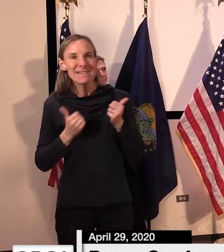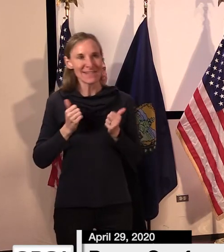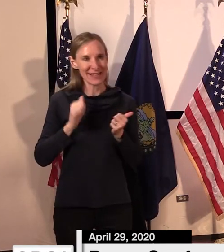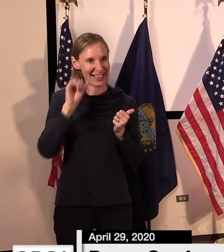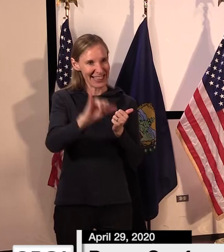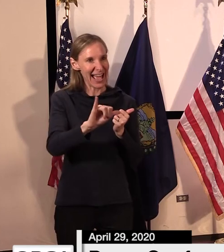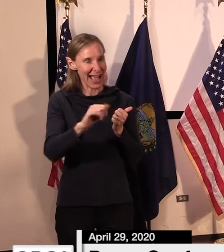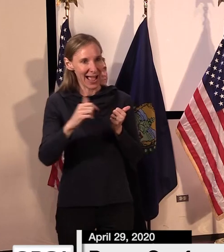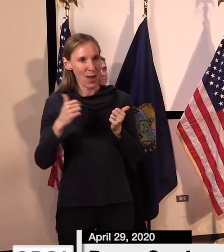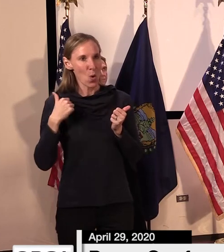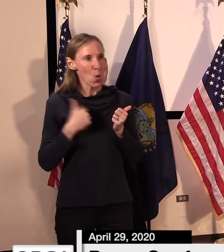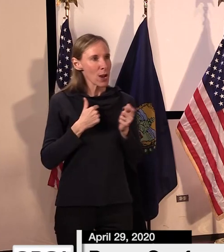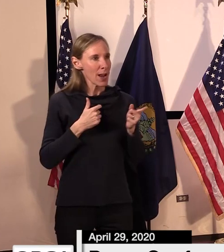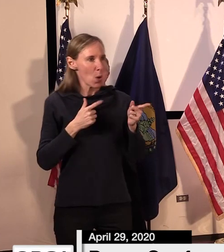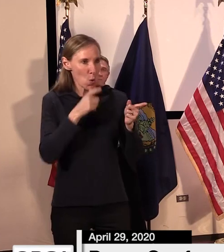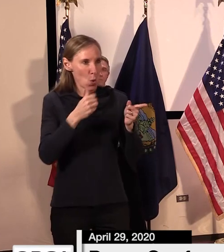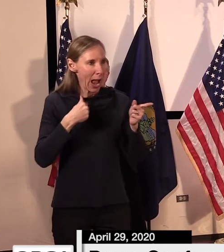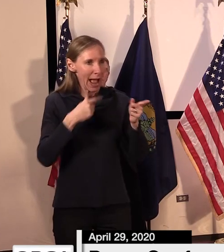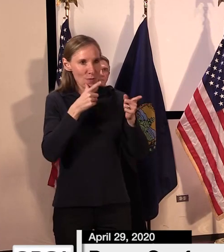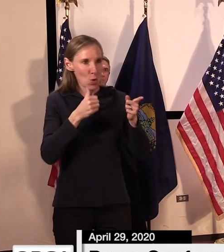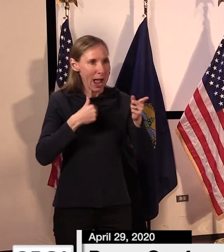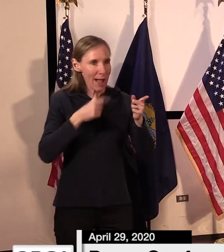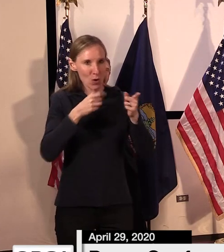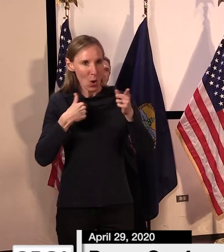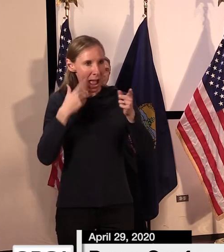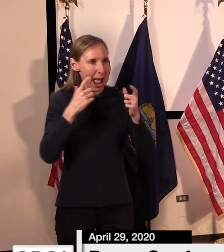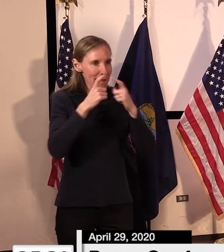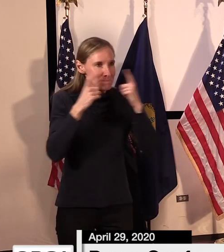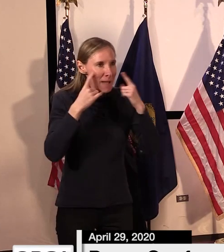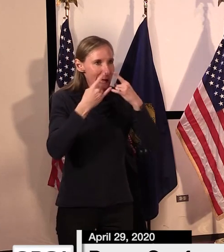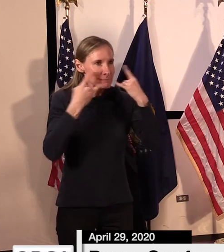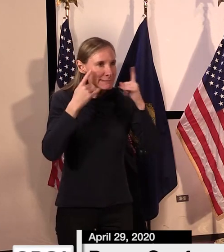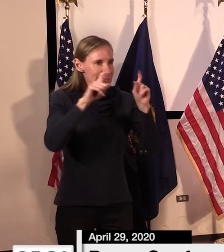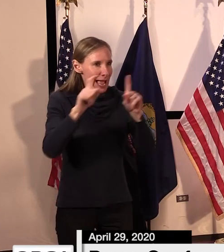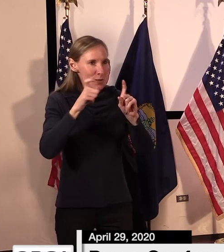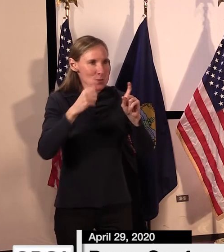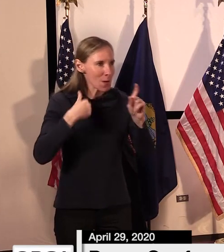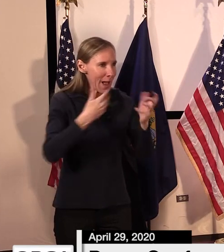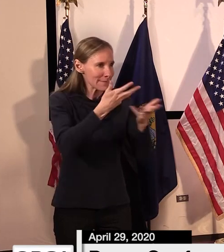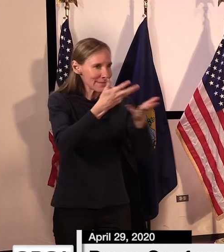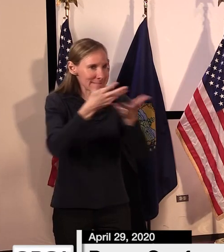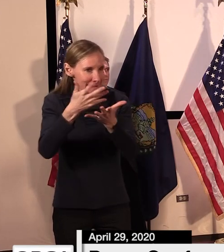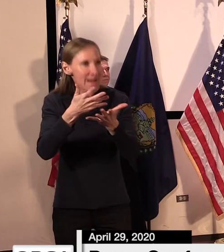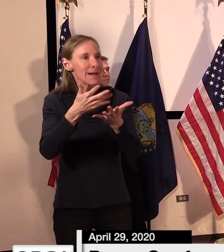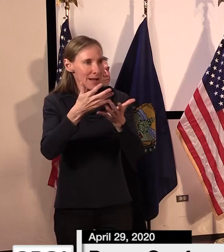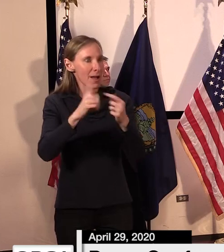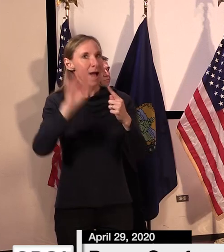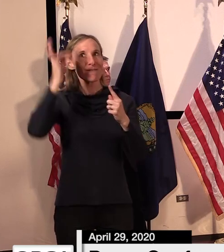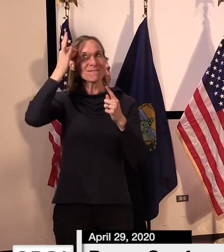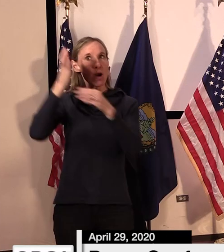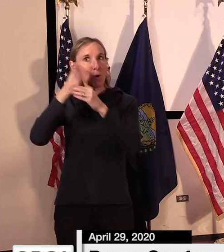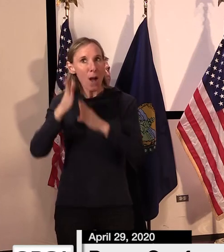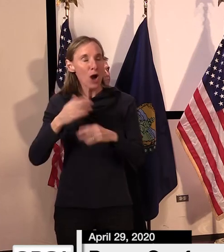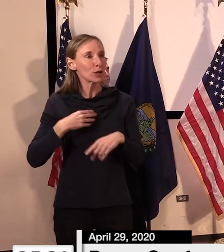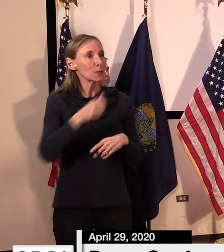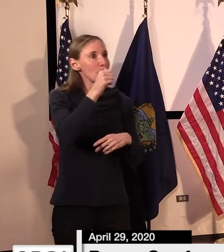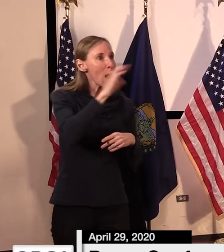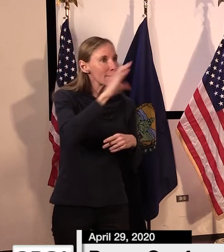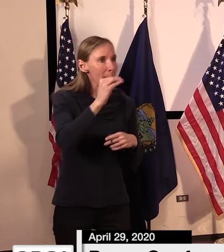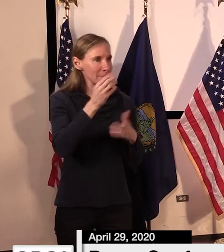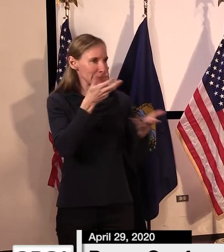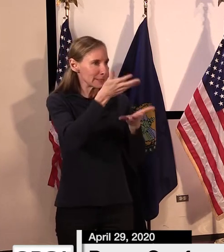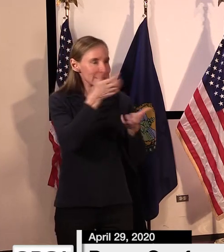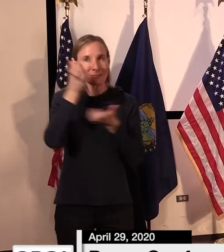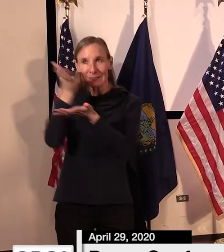working multiple supply chains, working with multiple federal partners and private partners.